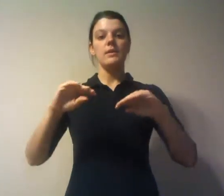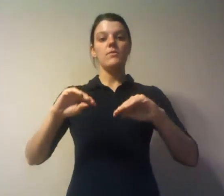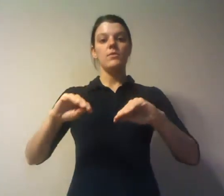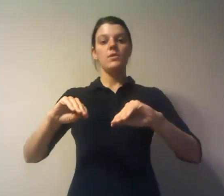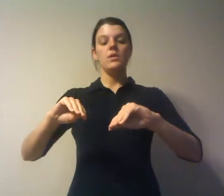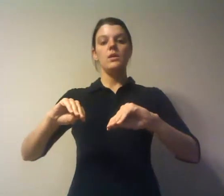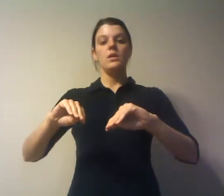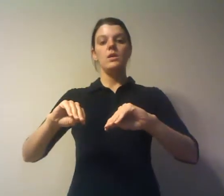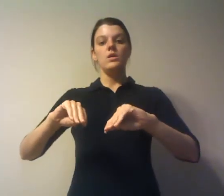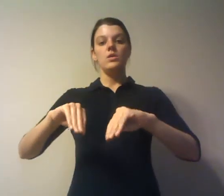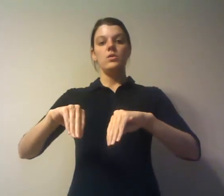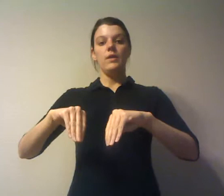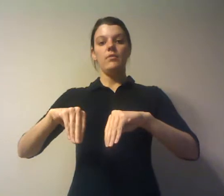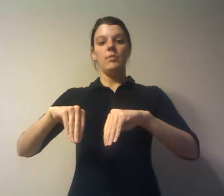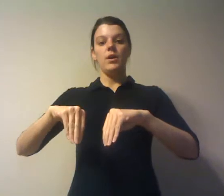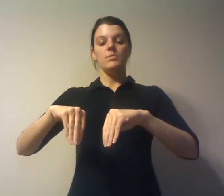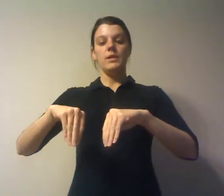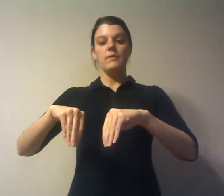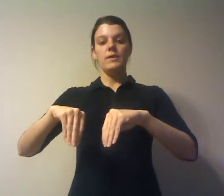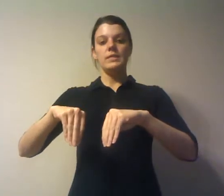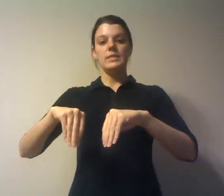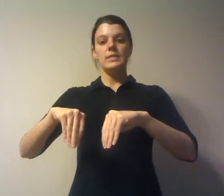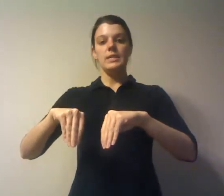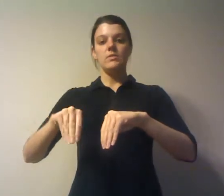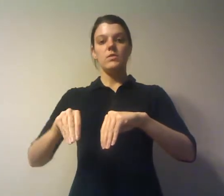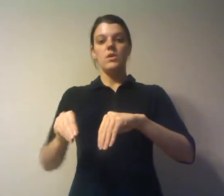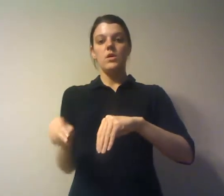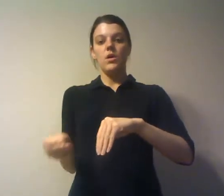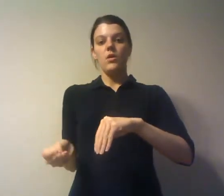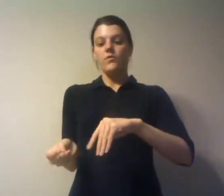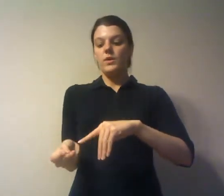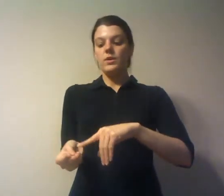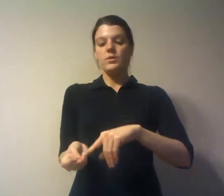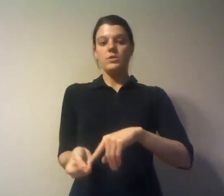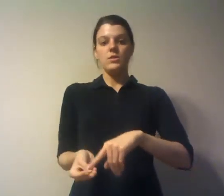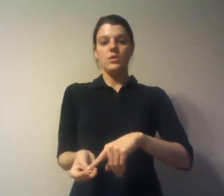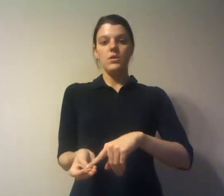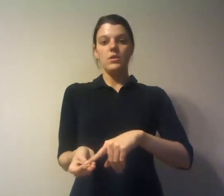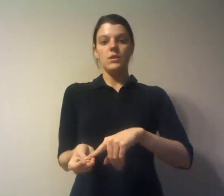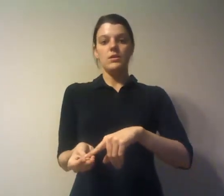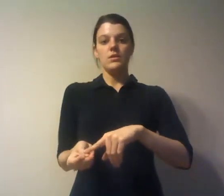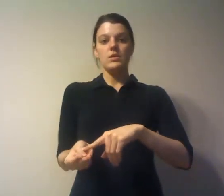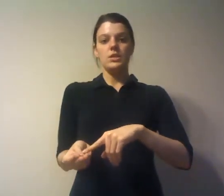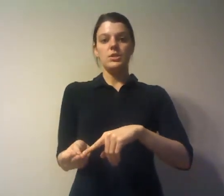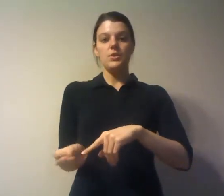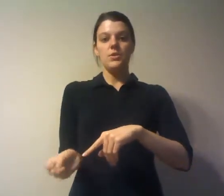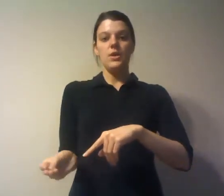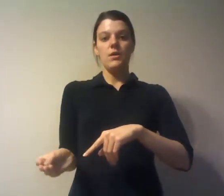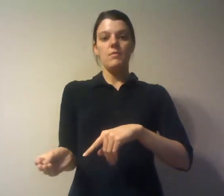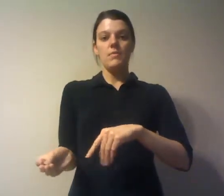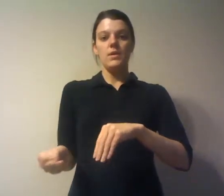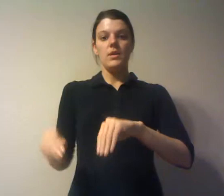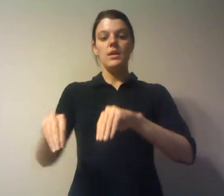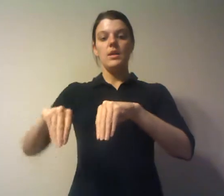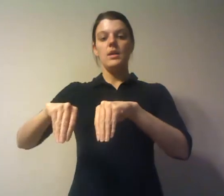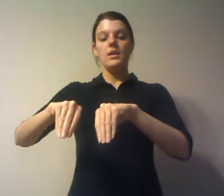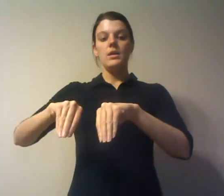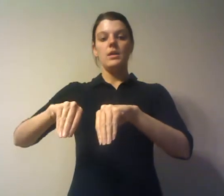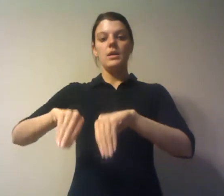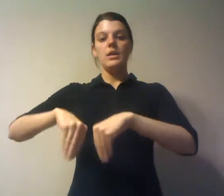love. You have your palms kind of facing down. All fingers are touching your thumb. And